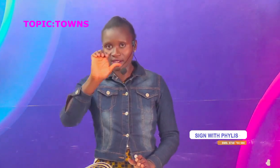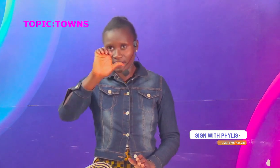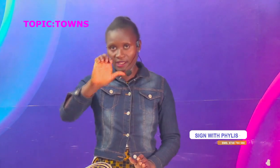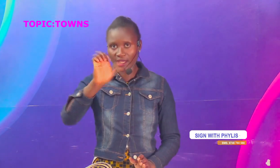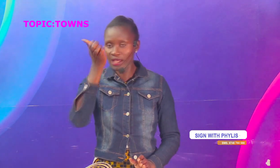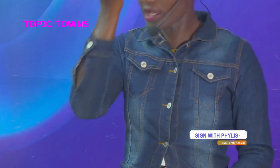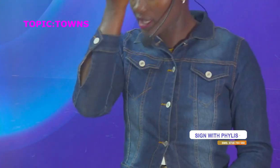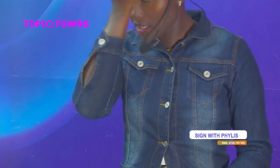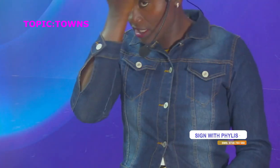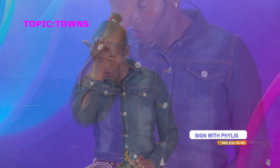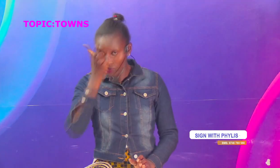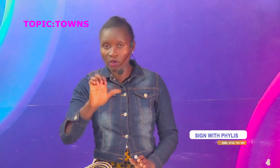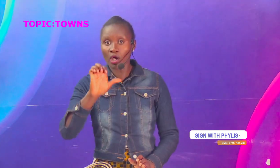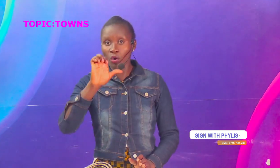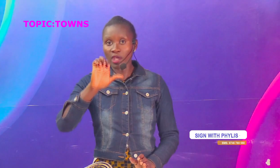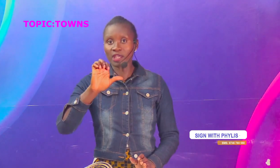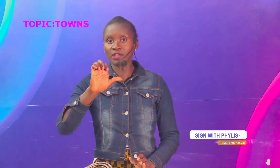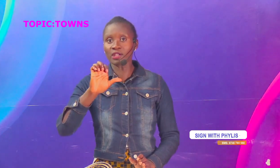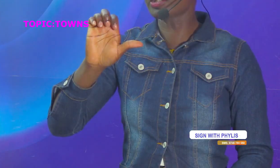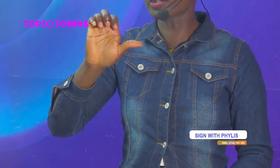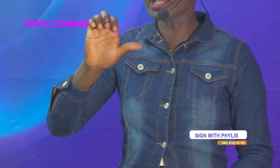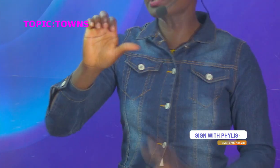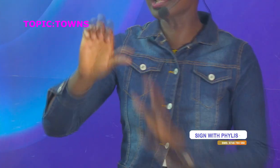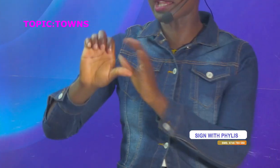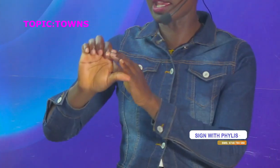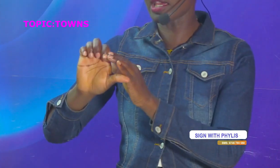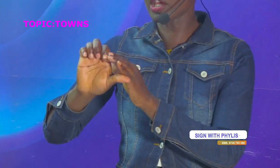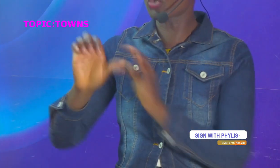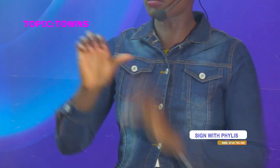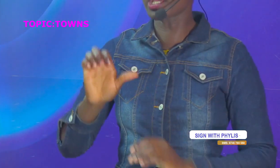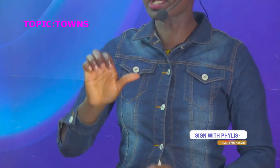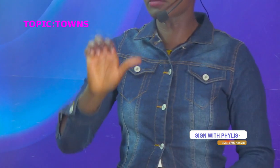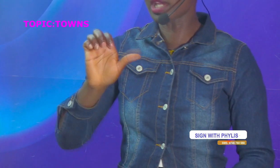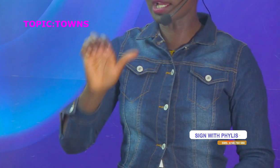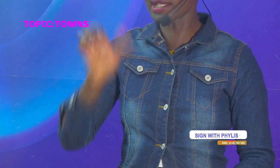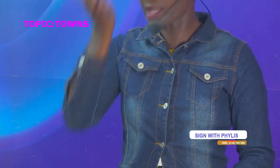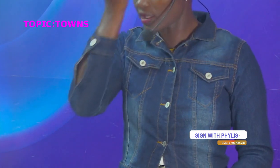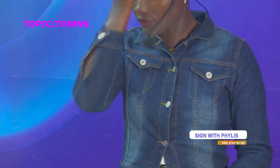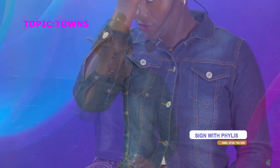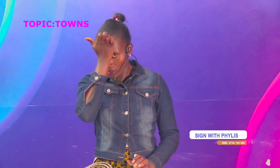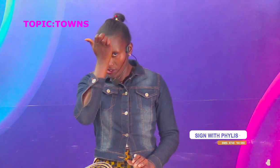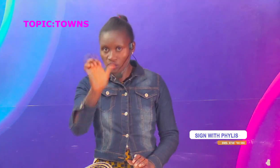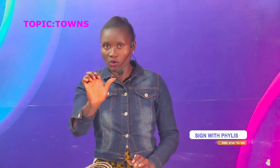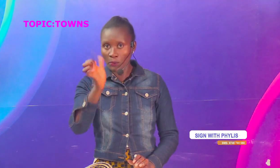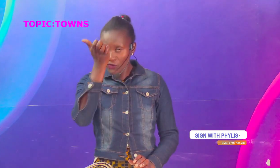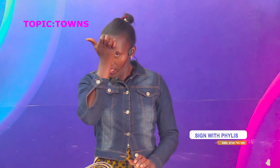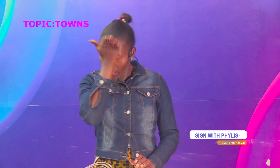E, Eldoret. So we are initializing letter E to make that being a sign for Eldoret. So Eldoret,